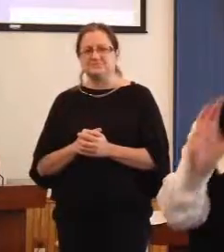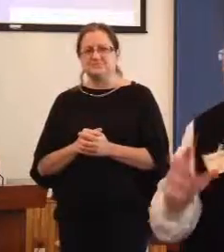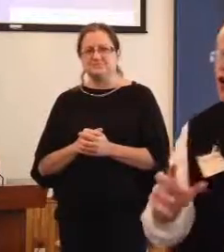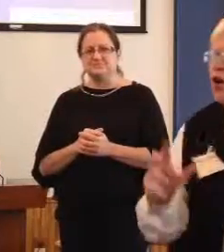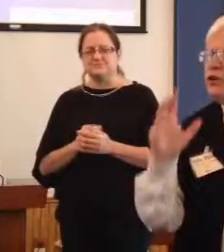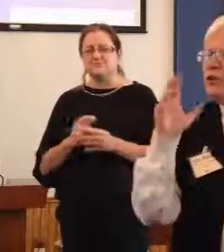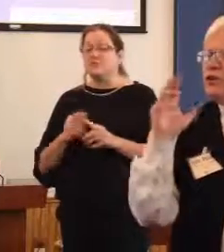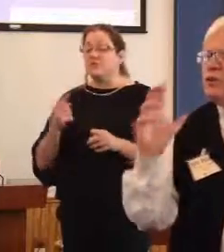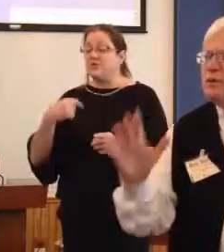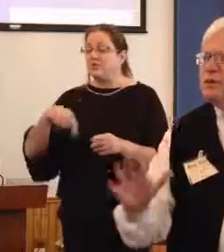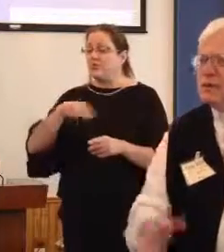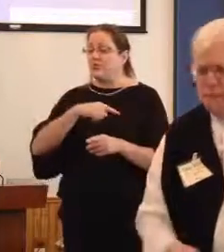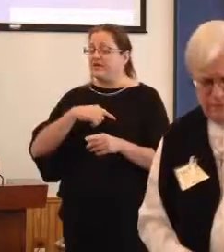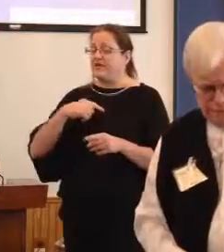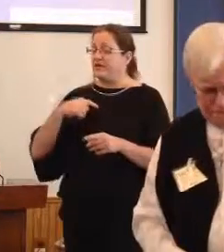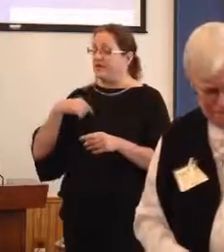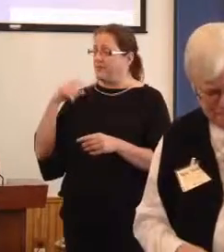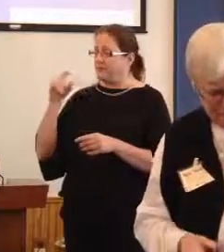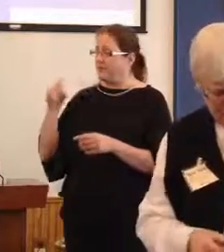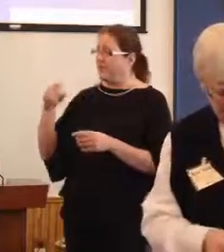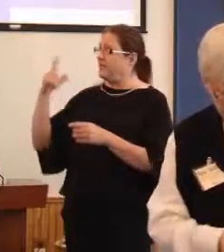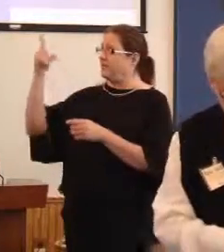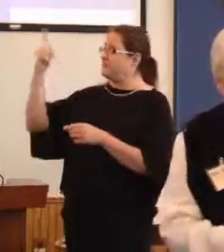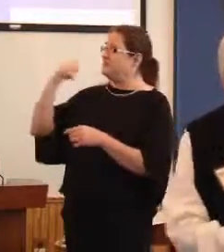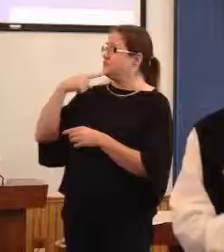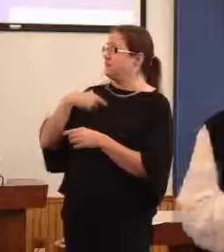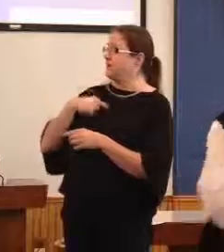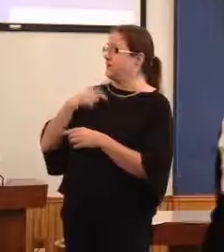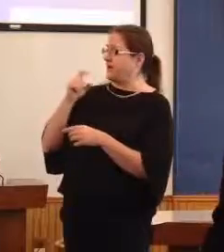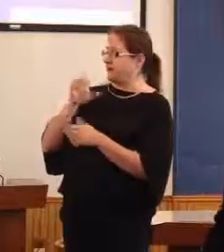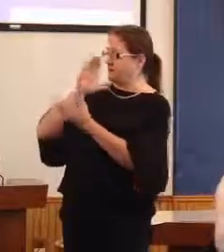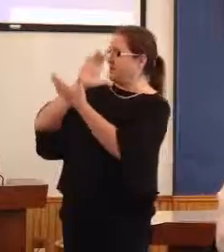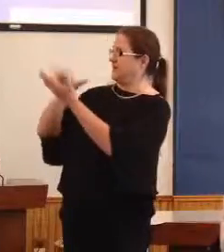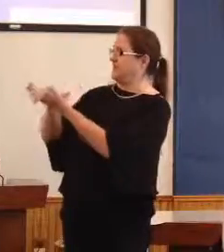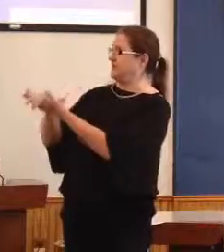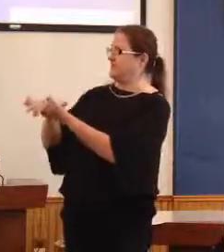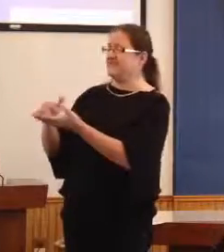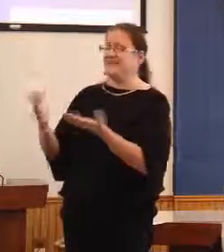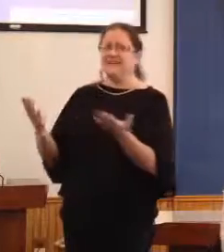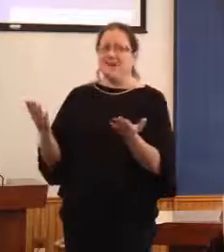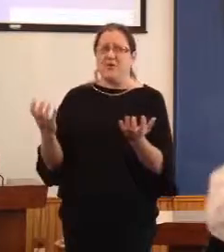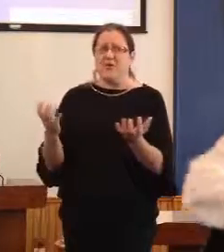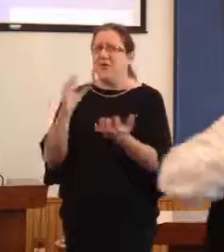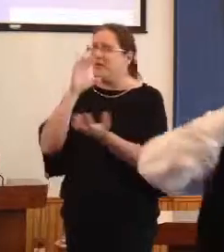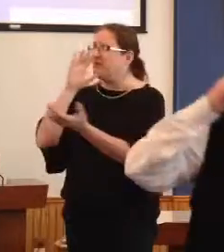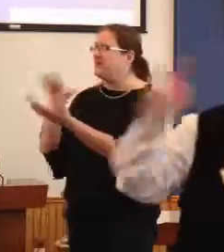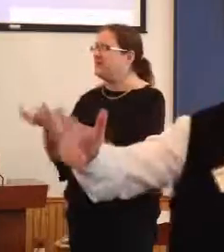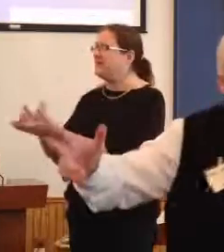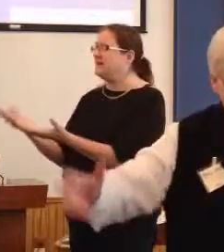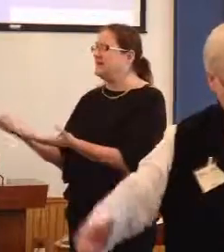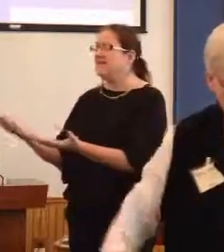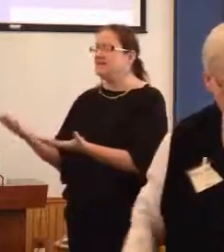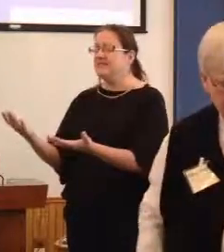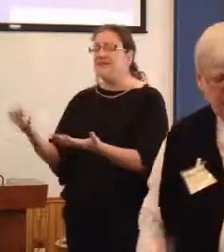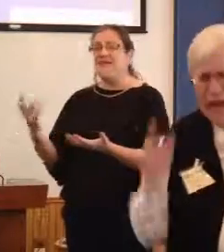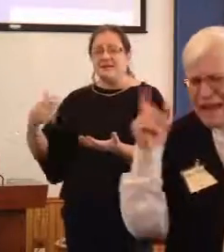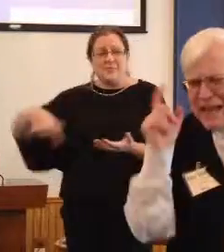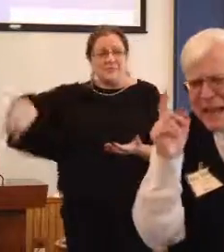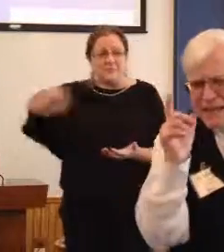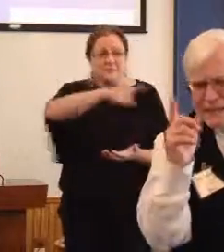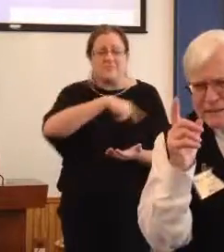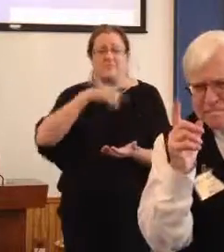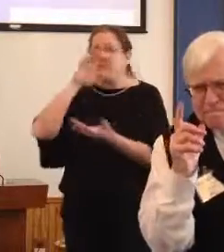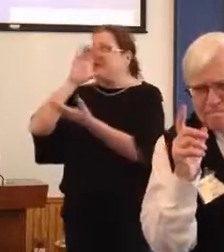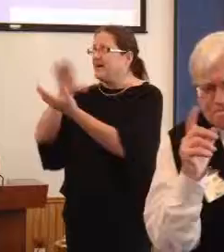we are called to believe. And we want to believe. And most of us do believe.